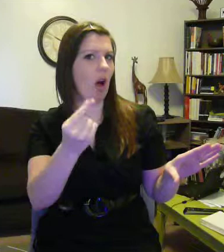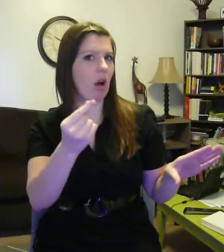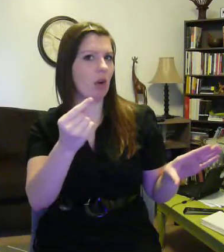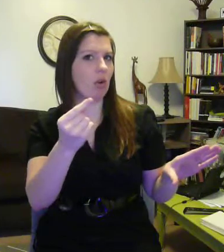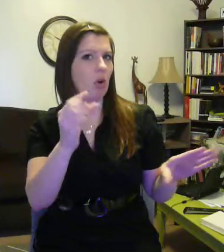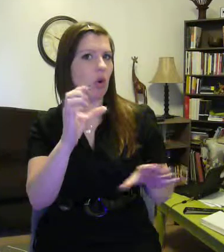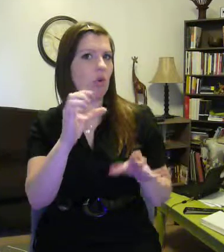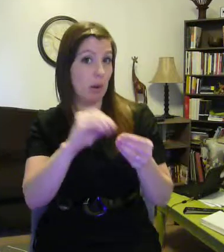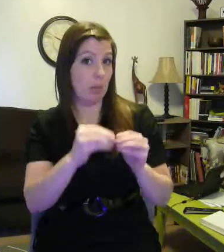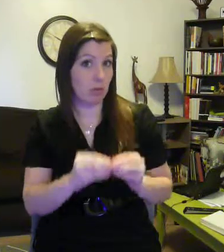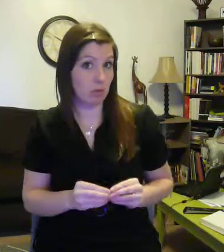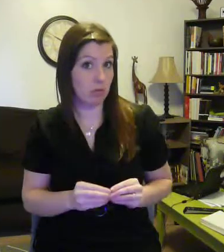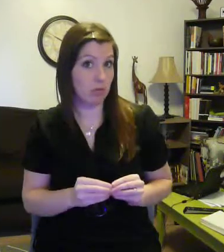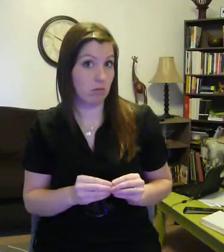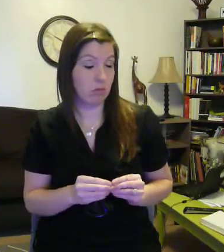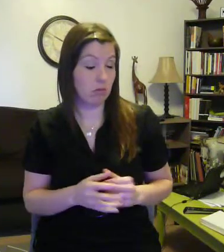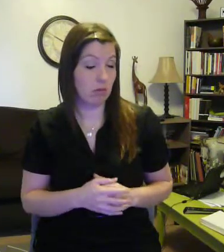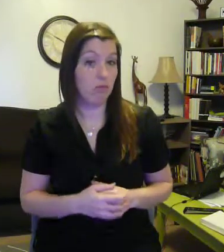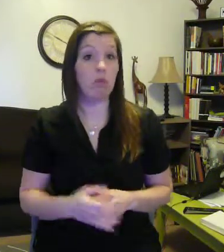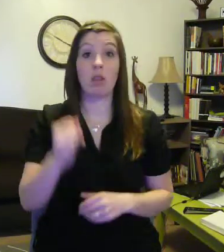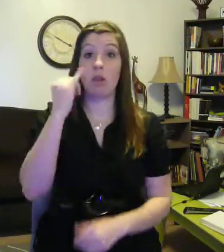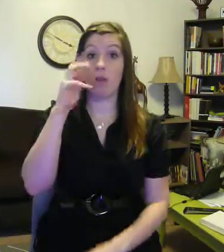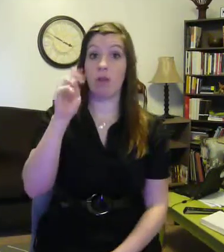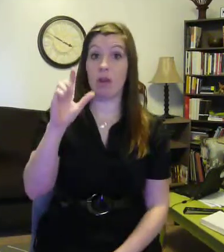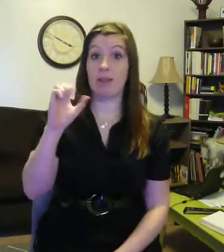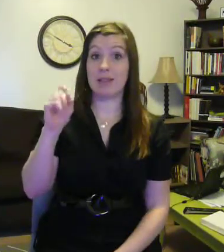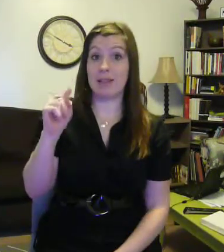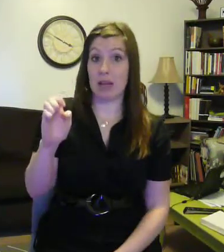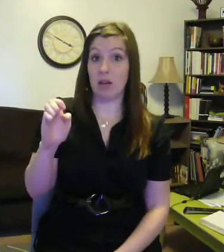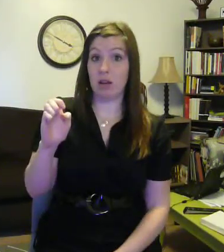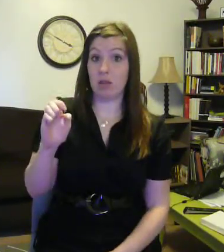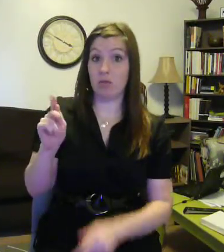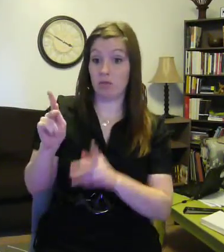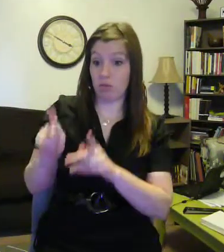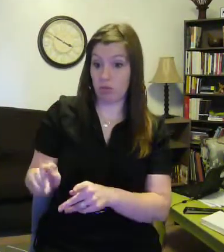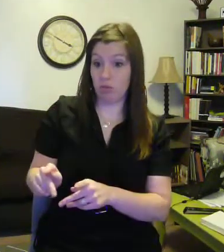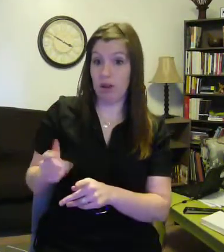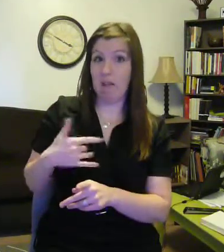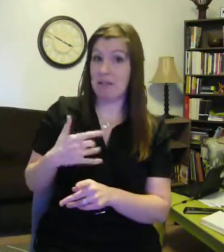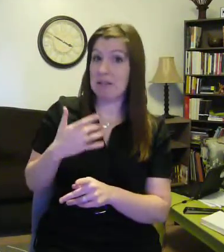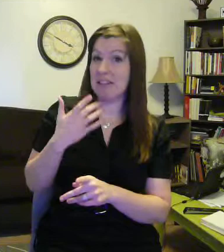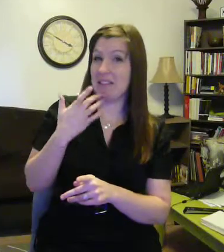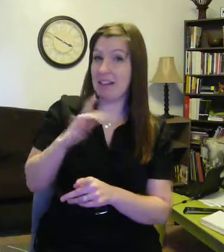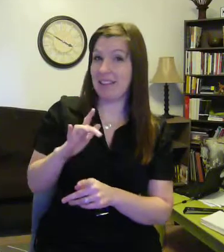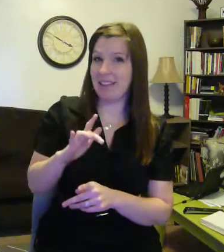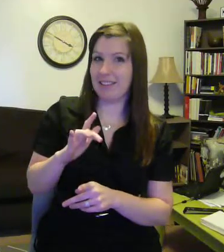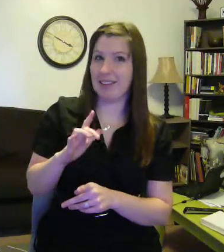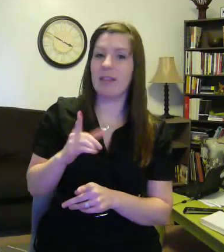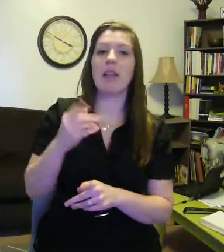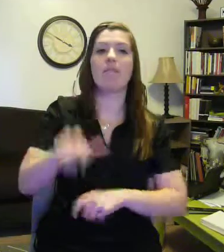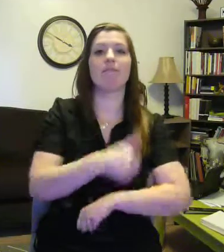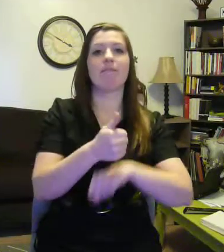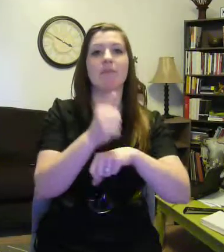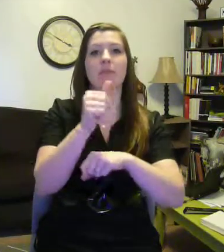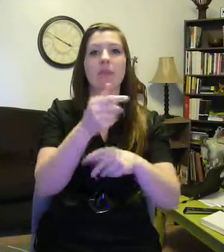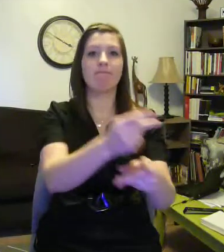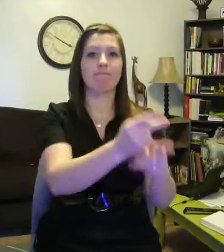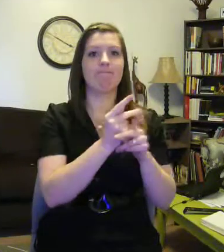And if the real estate consultants have any luck, they come back and they have reached a lease agreement with one of these people, and